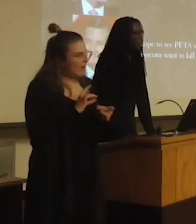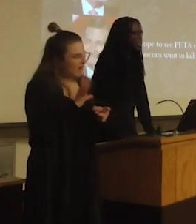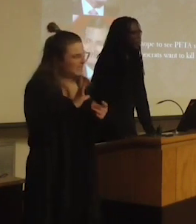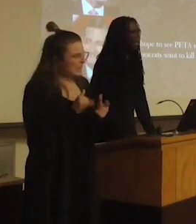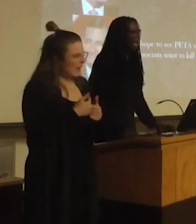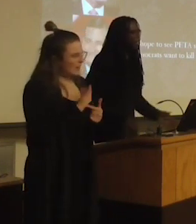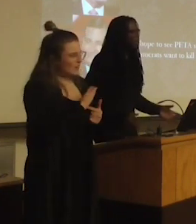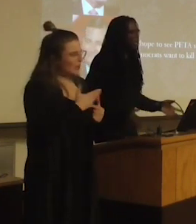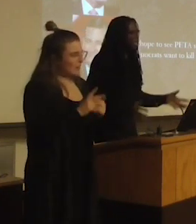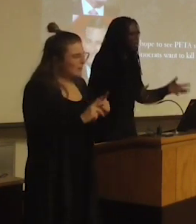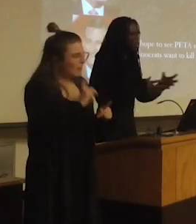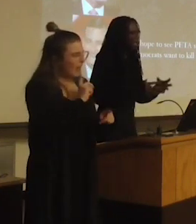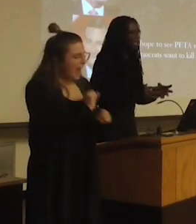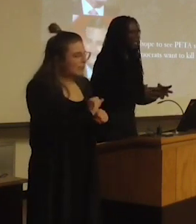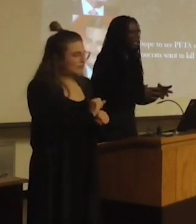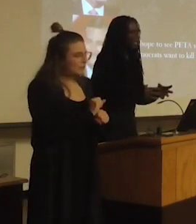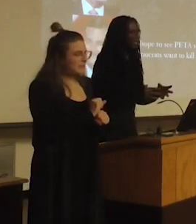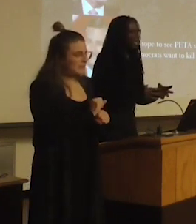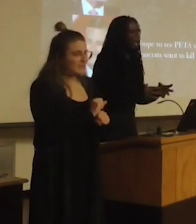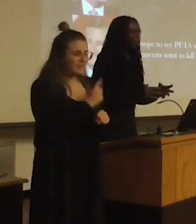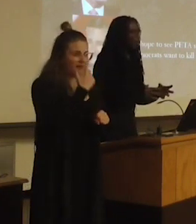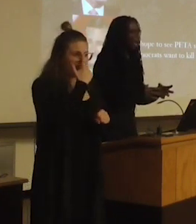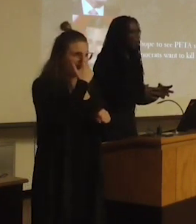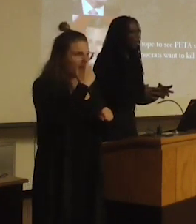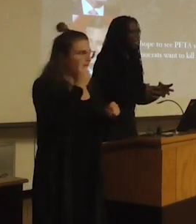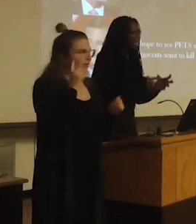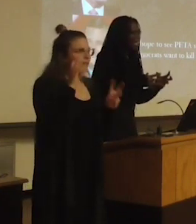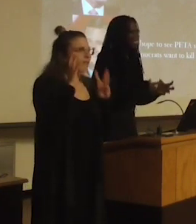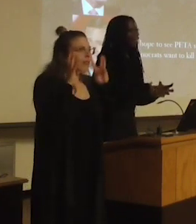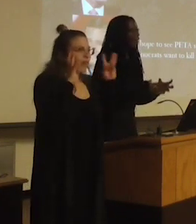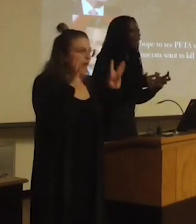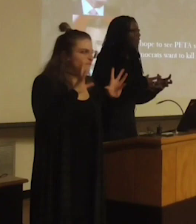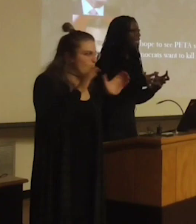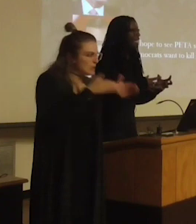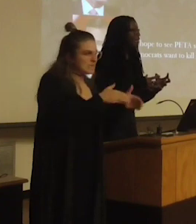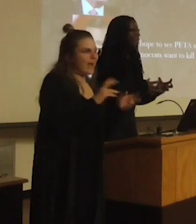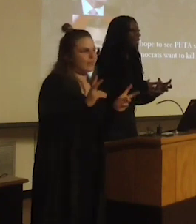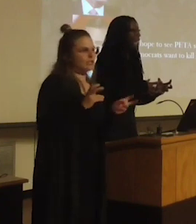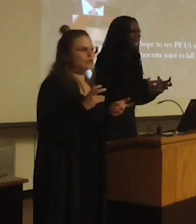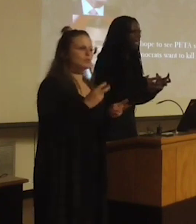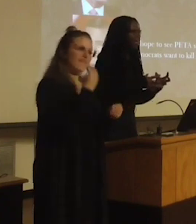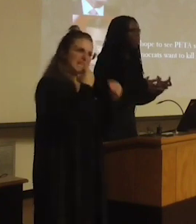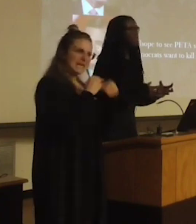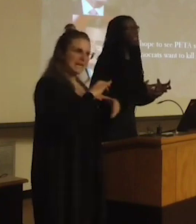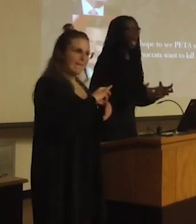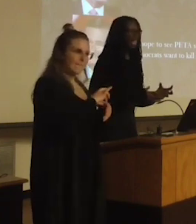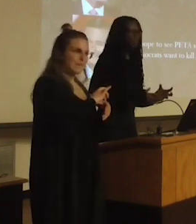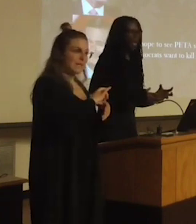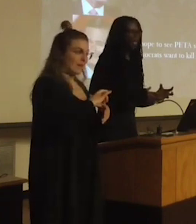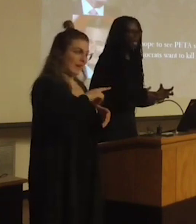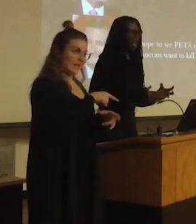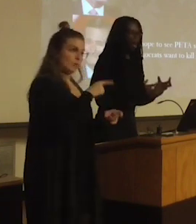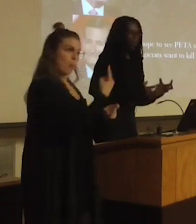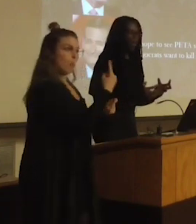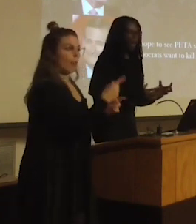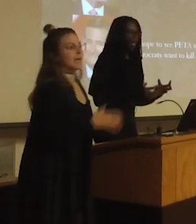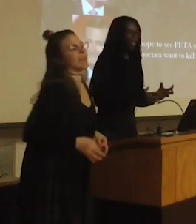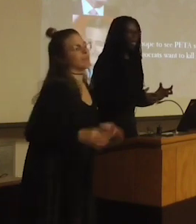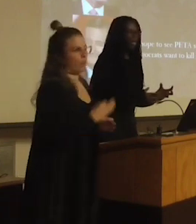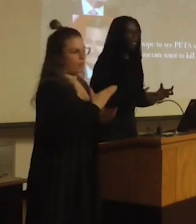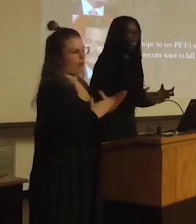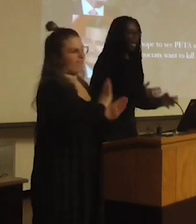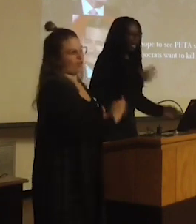here. People actually coalescing around the issue of eating meat as a vital aspect of